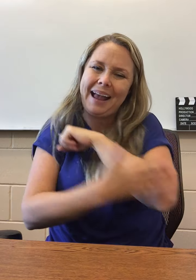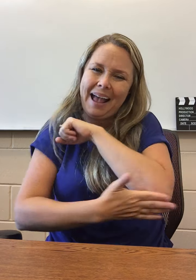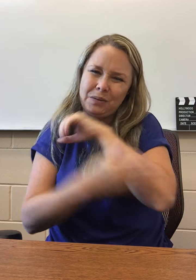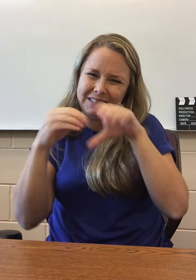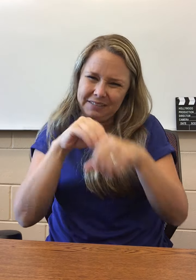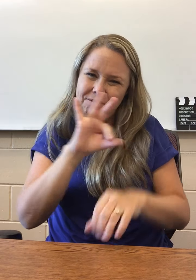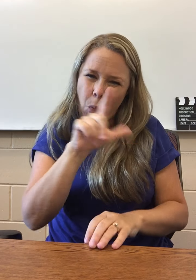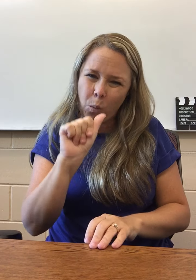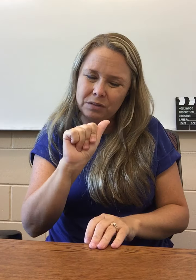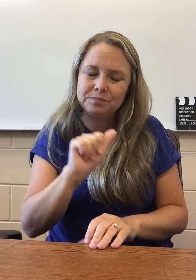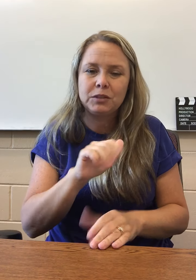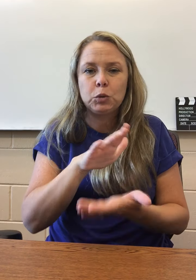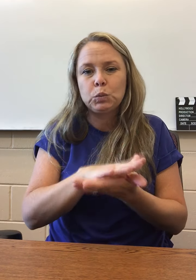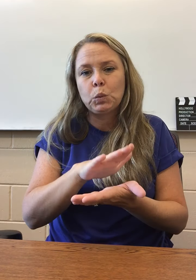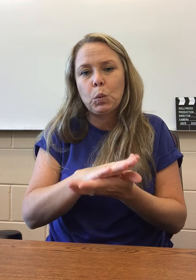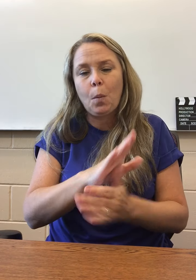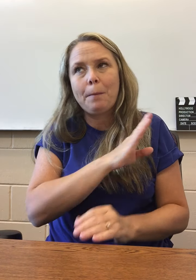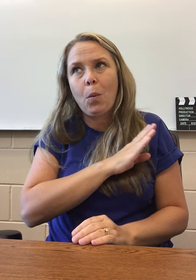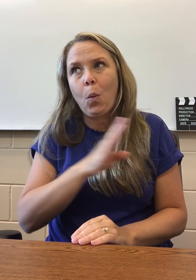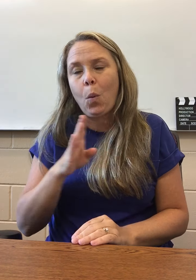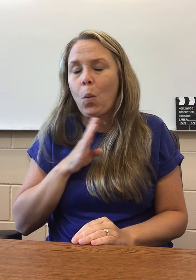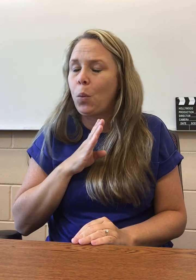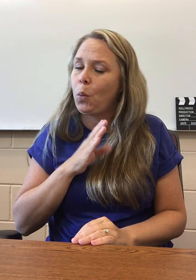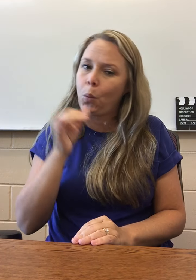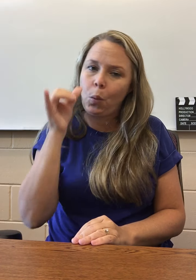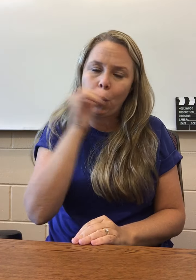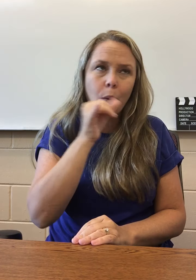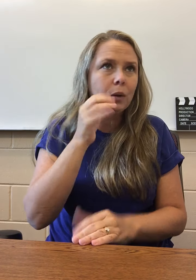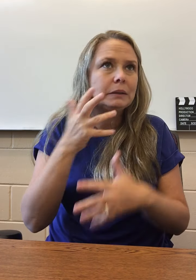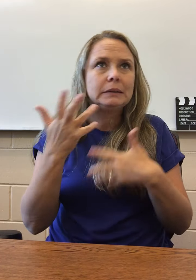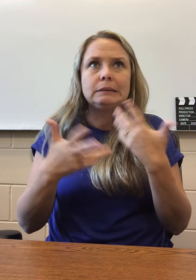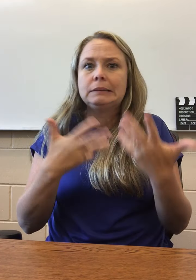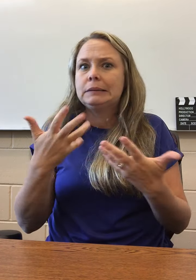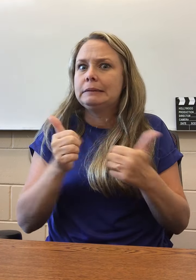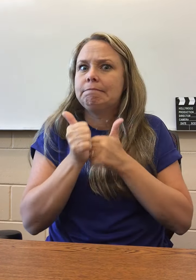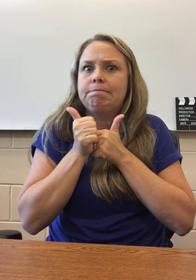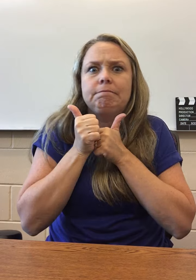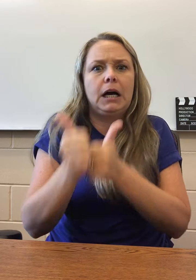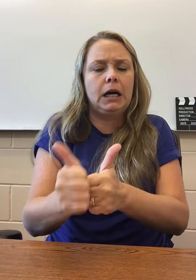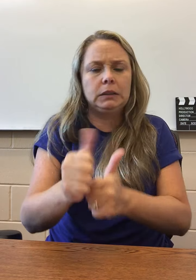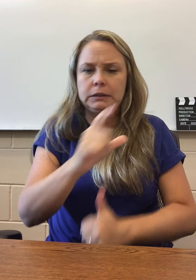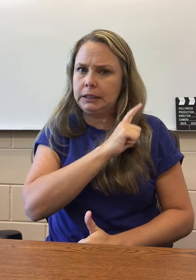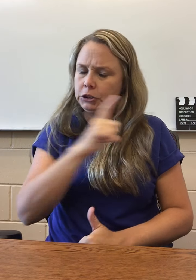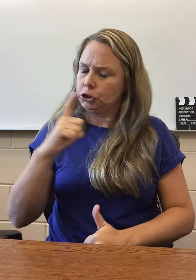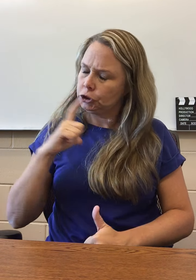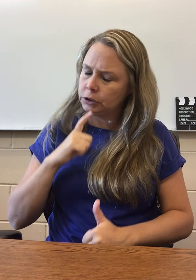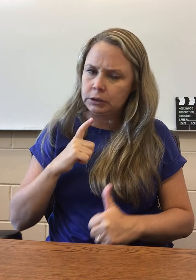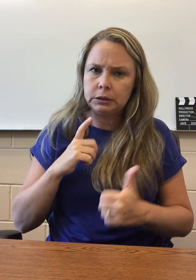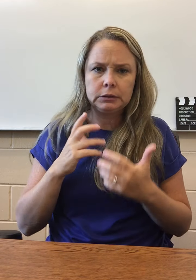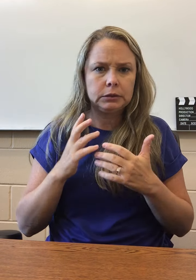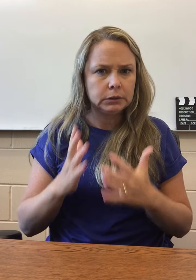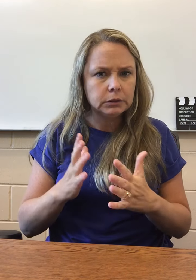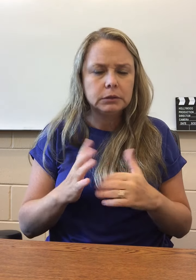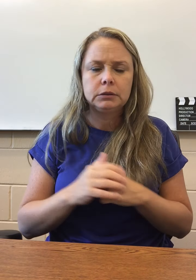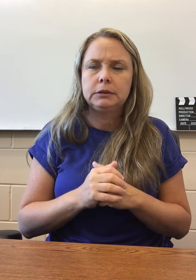am a school board that is classic whatever the legislature says we have to deliver so it